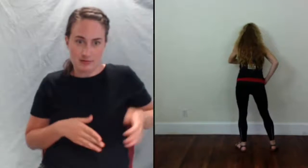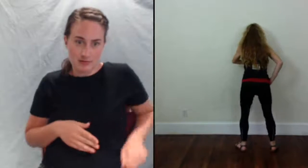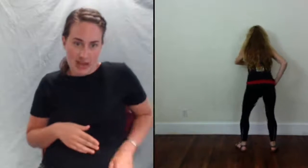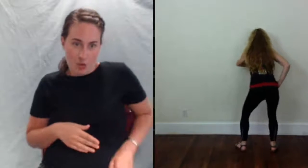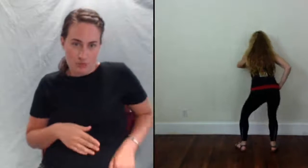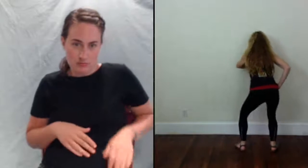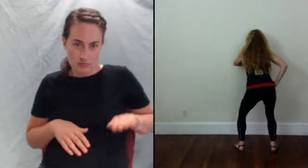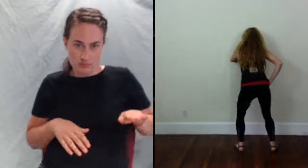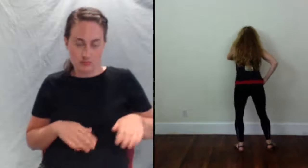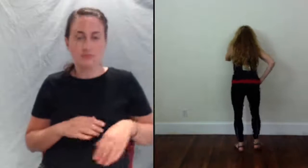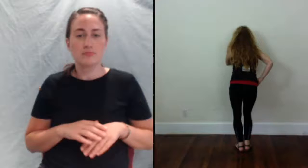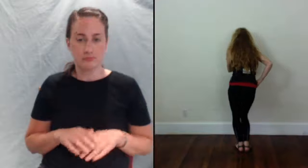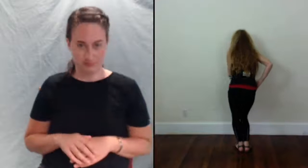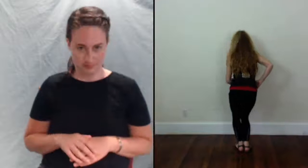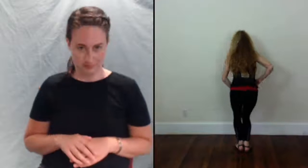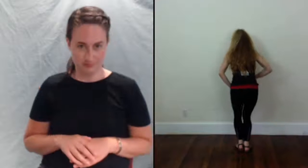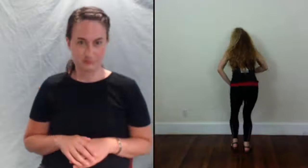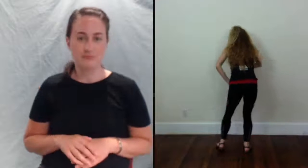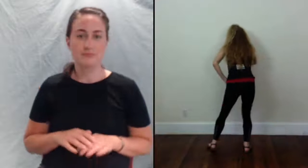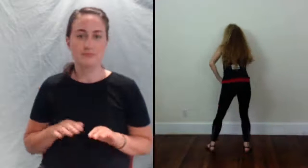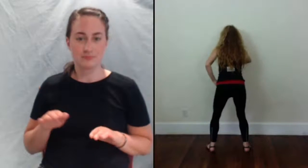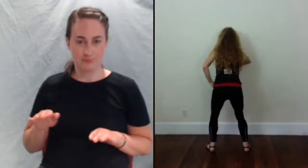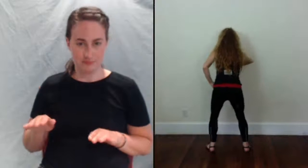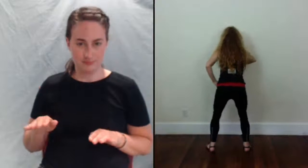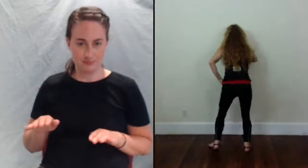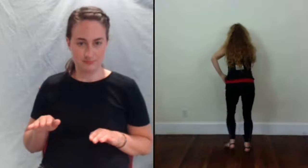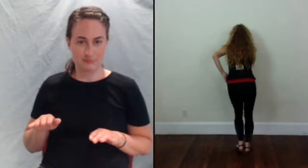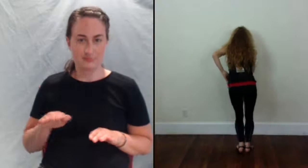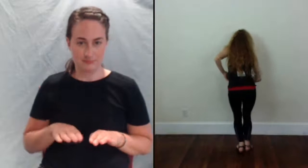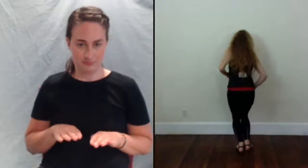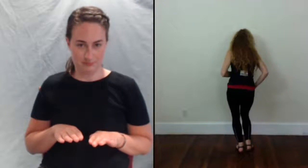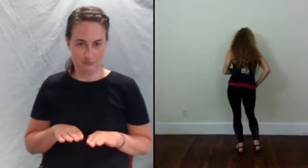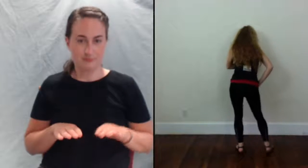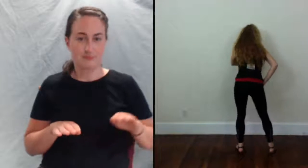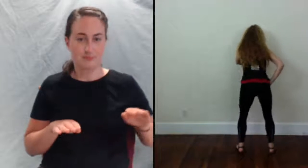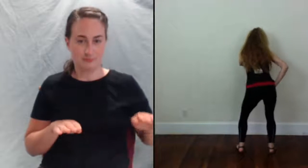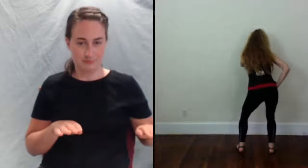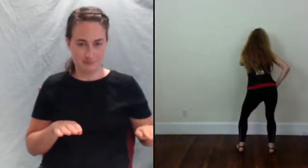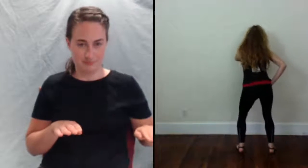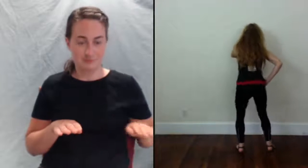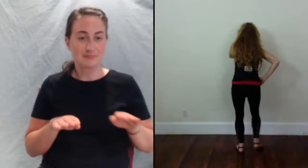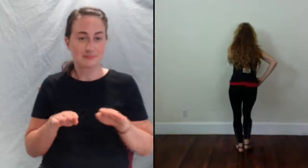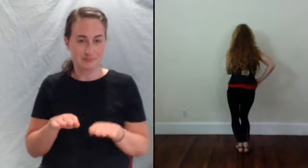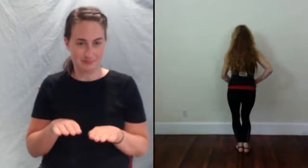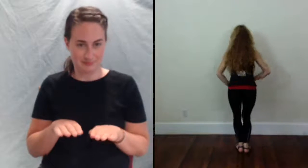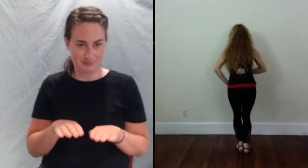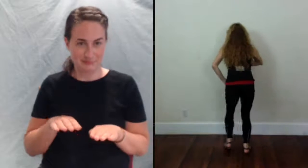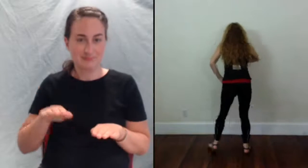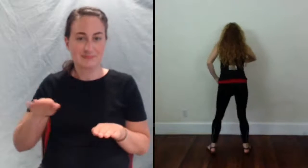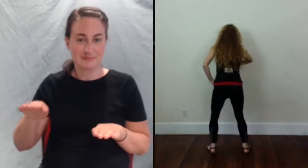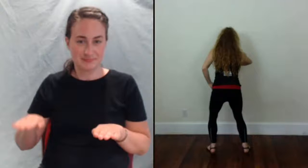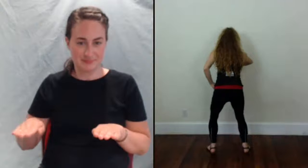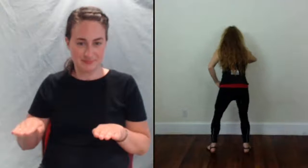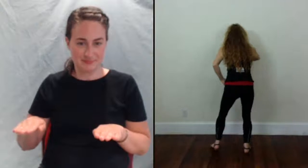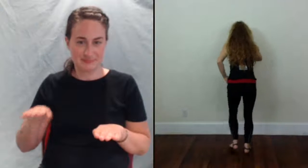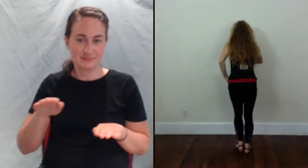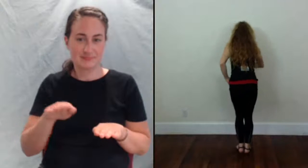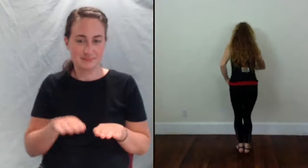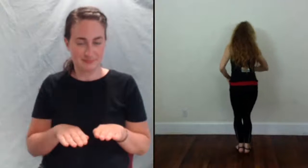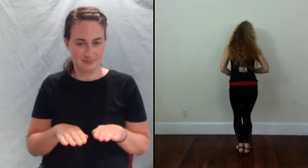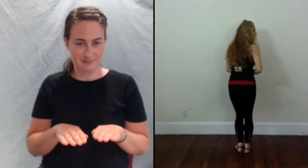go out, together, out, together, out, together,